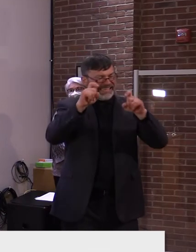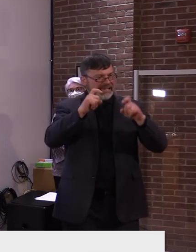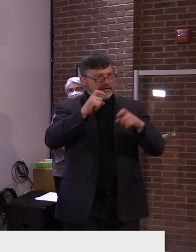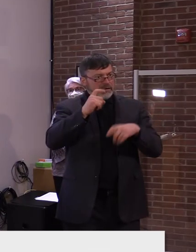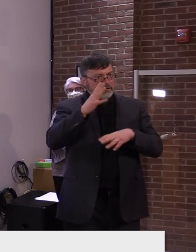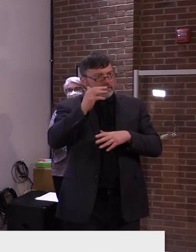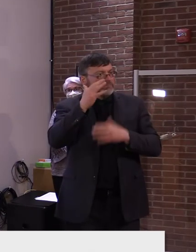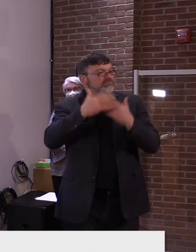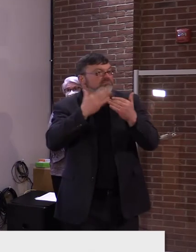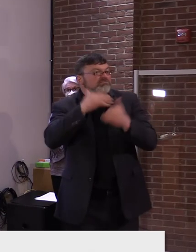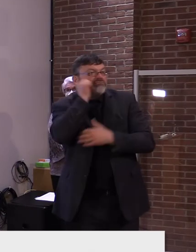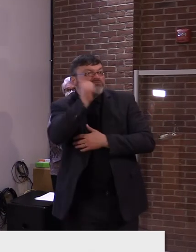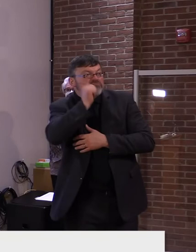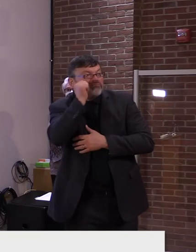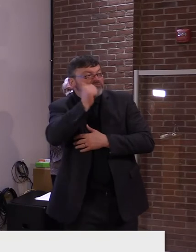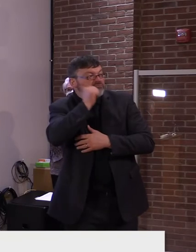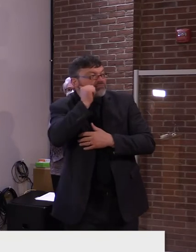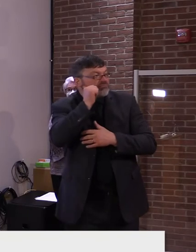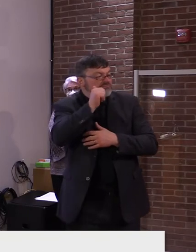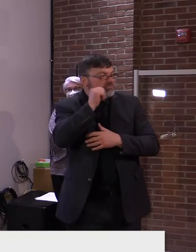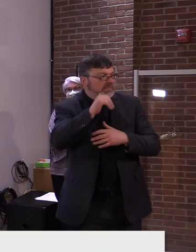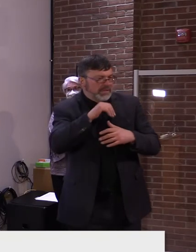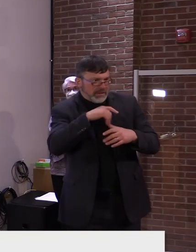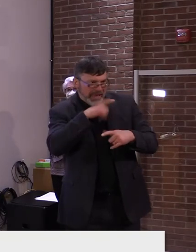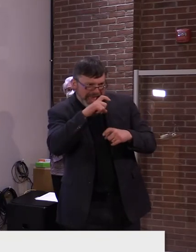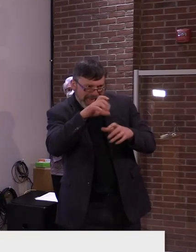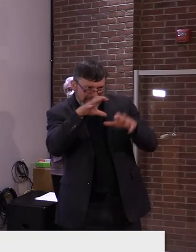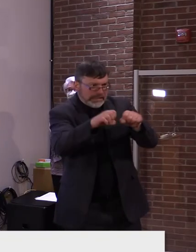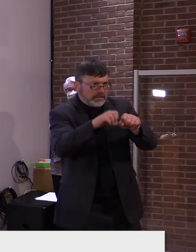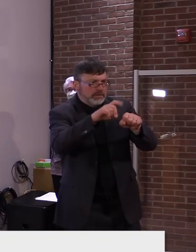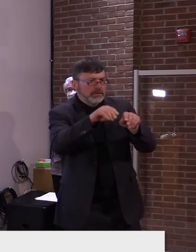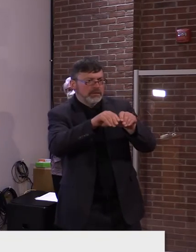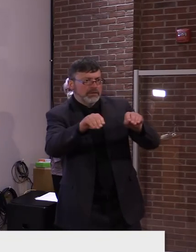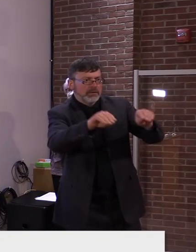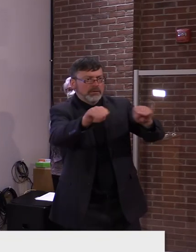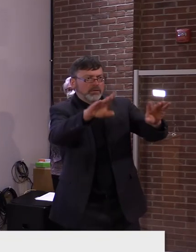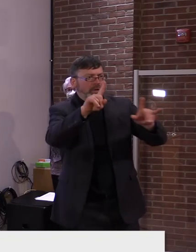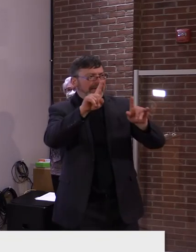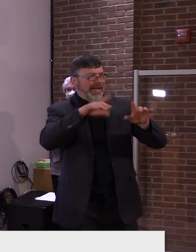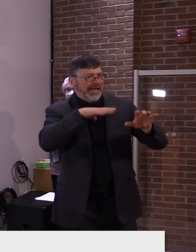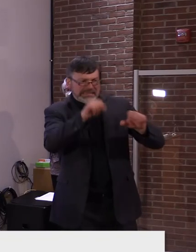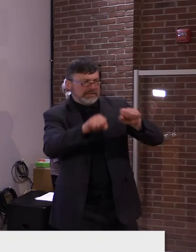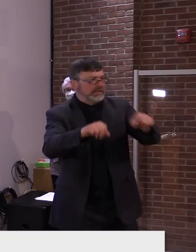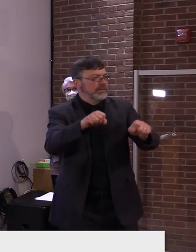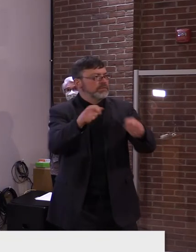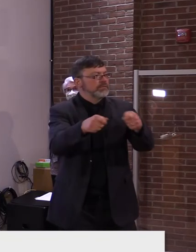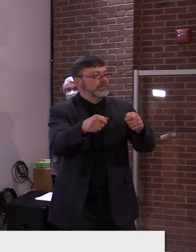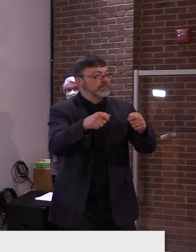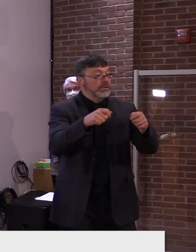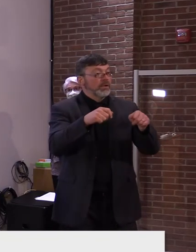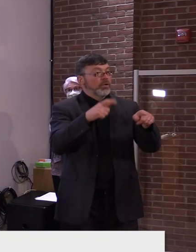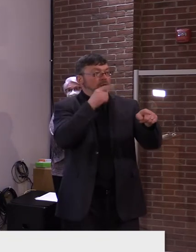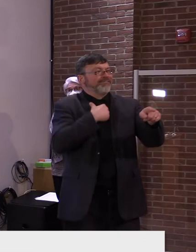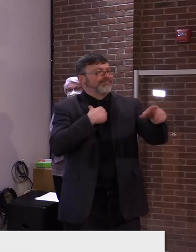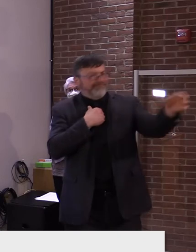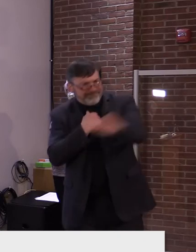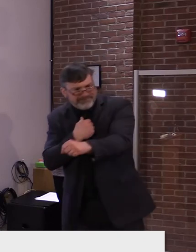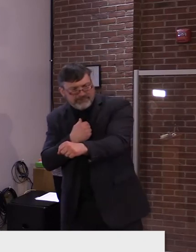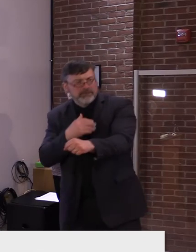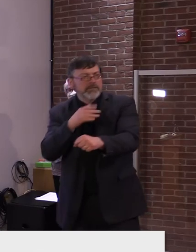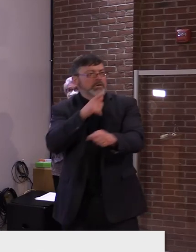spreading, and the fact that we've got this under control. And then the lockdowns are lifted from there. Okay.